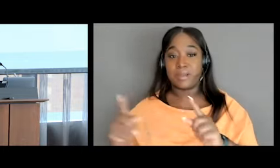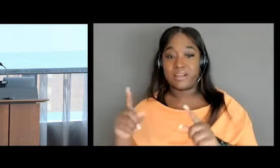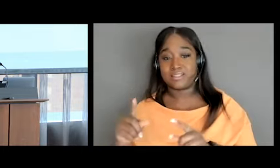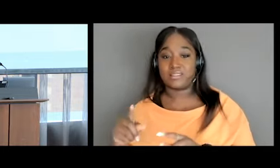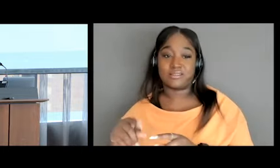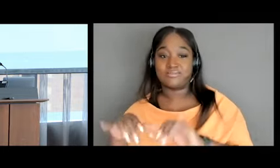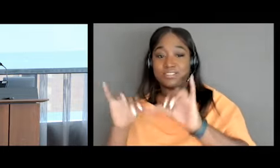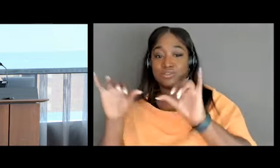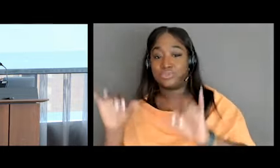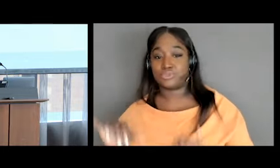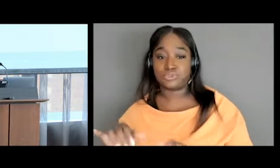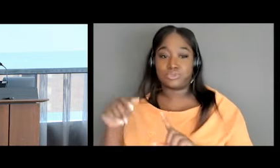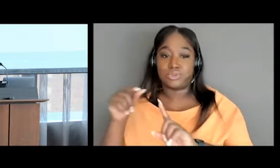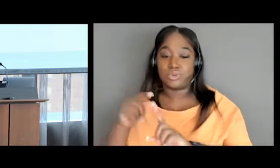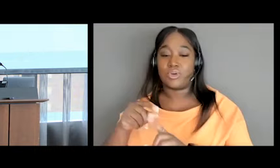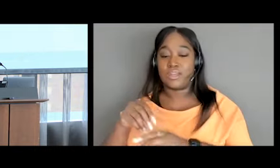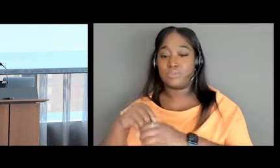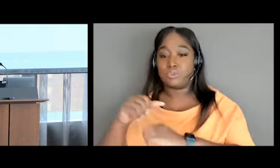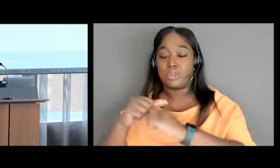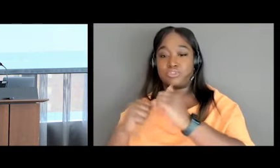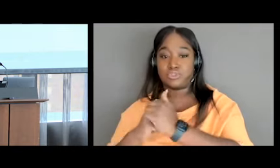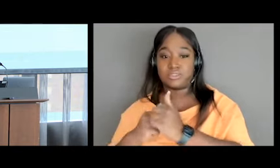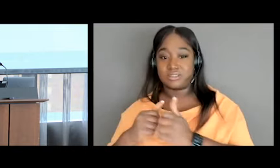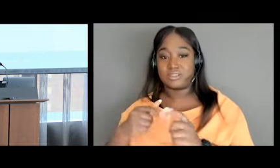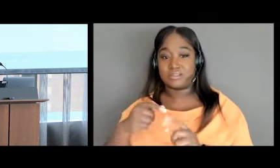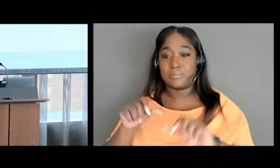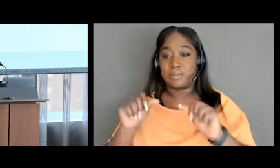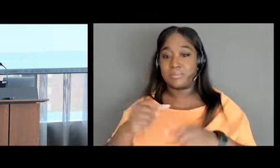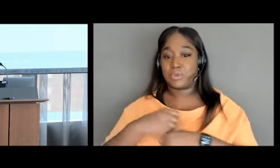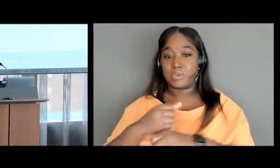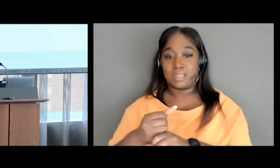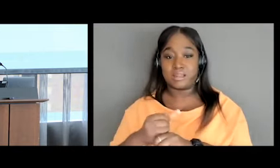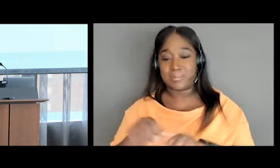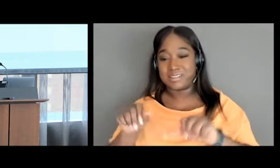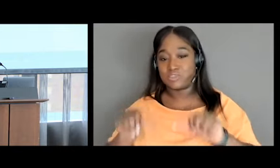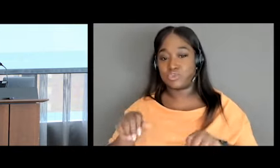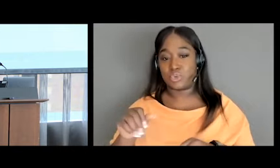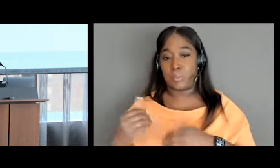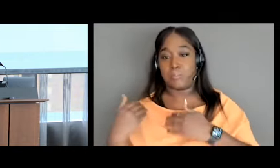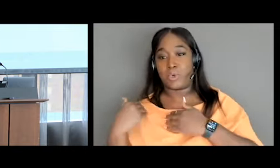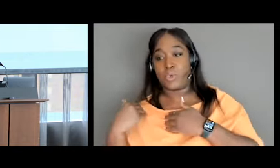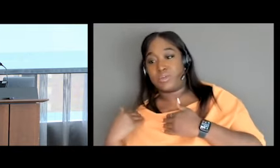these potential burdens. I'm trying to understand how it would be related back to like